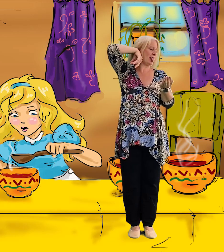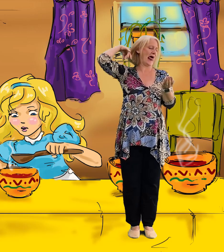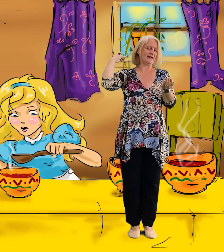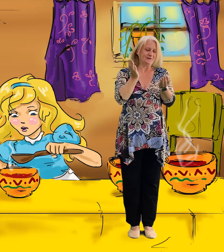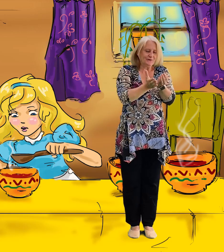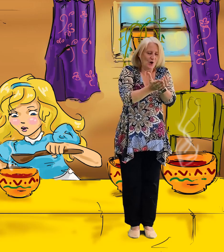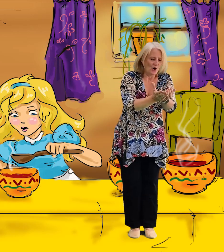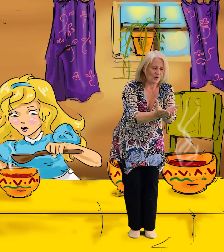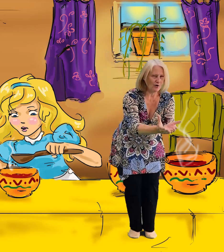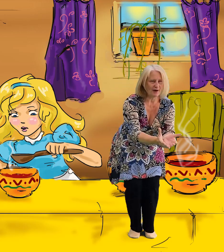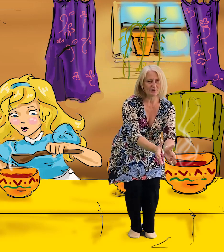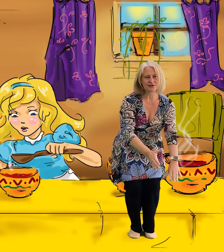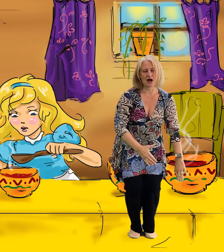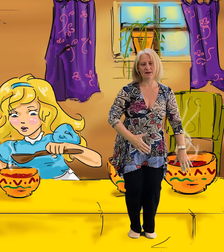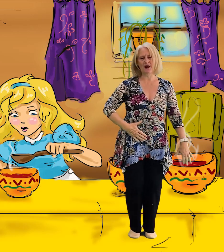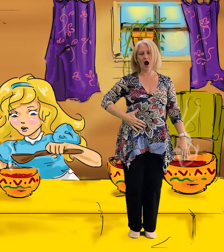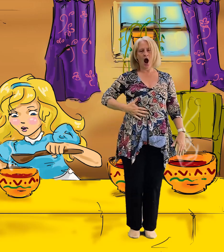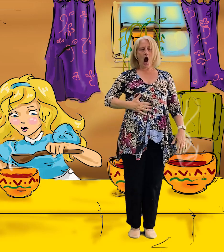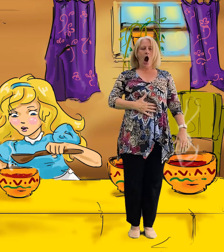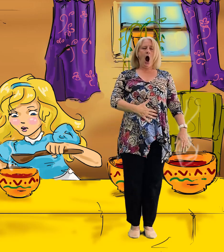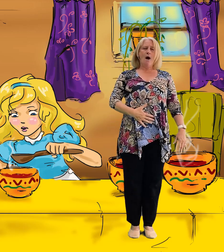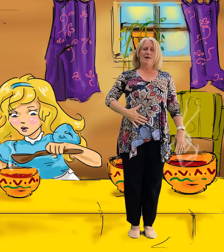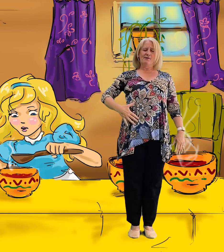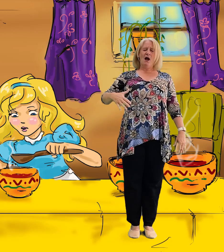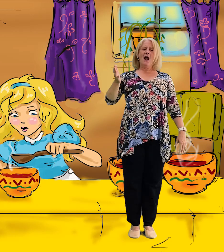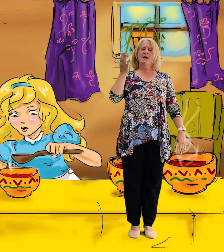Mmm. Oh, that was yummy. Oh, was yummy. was big.